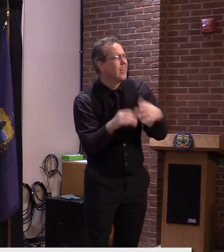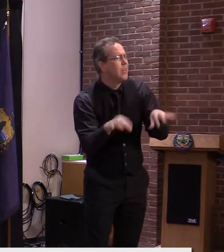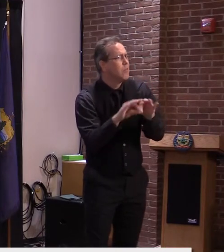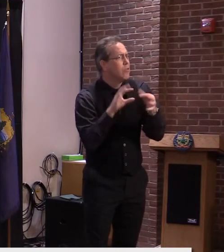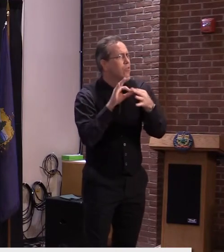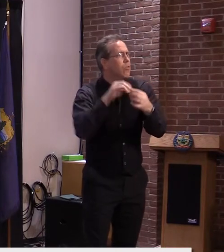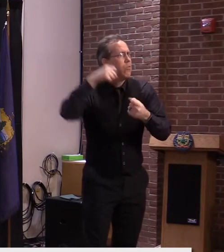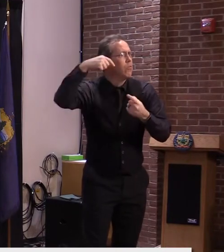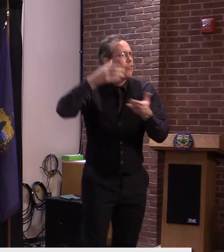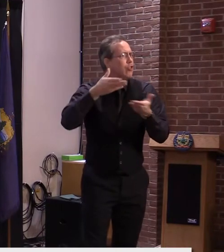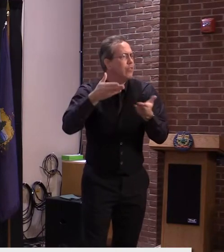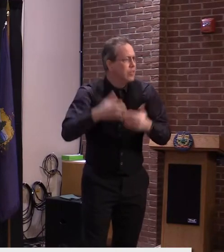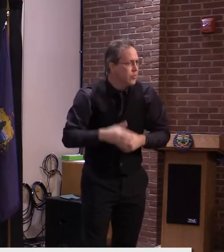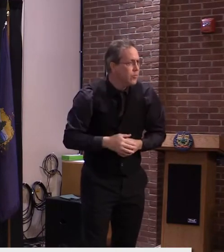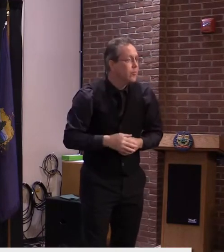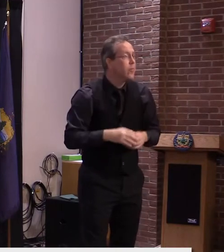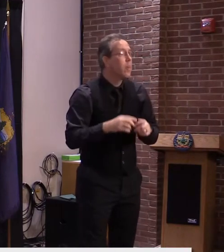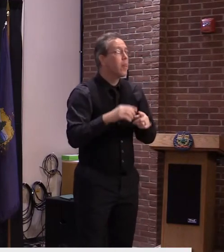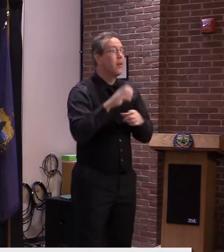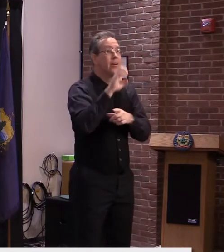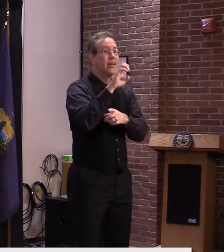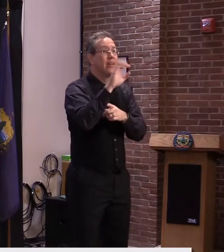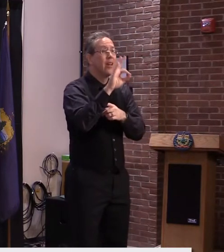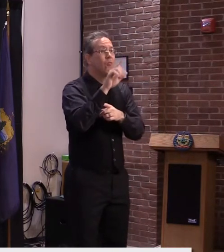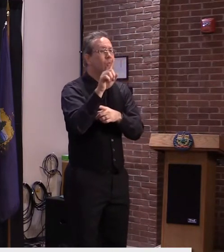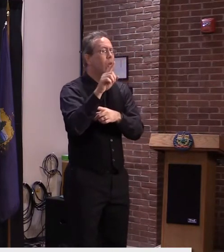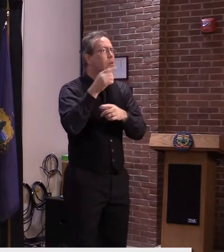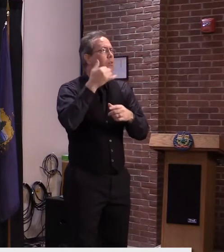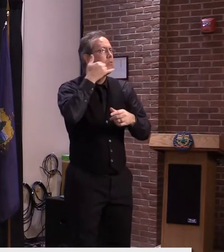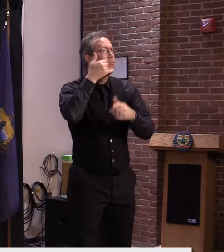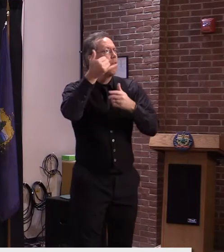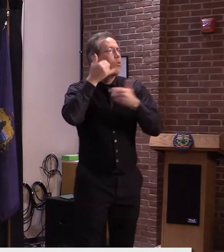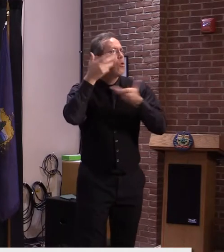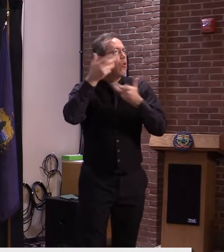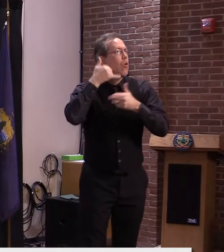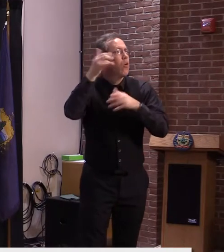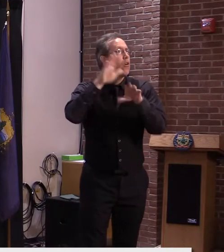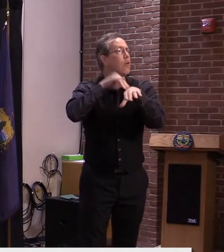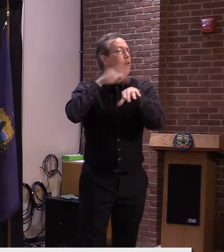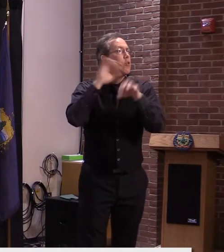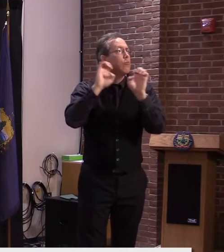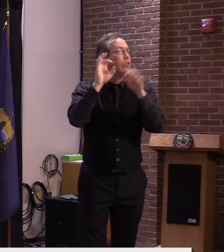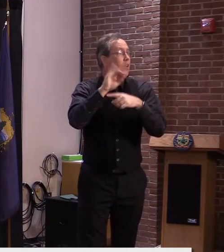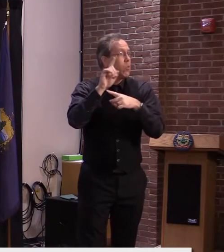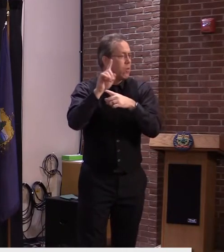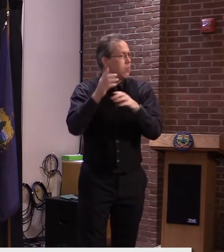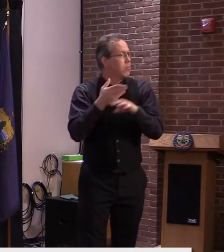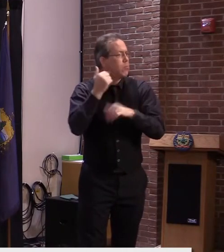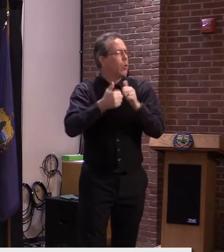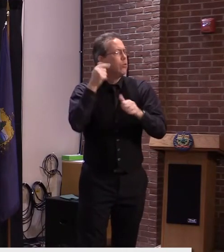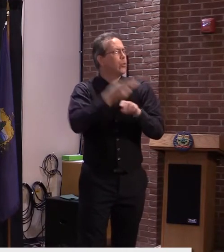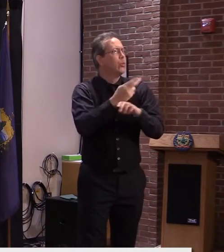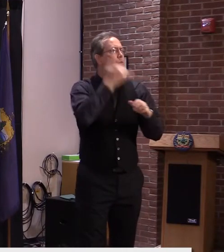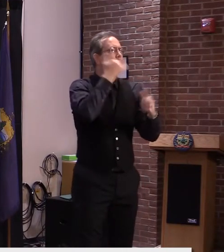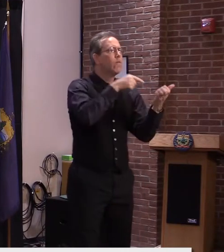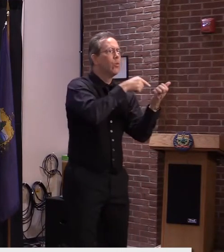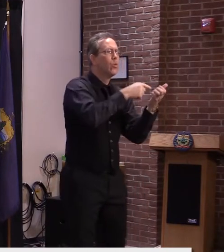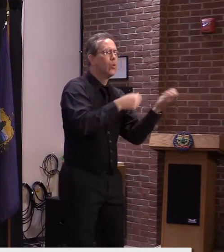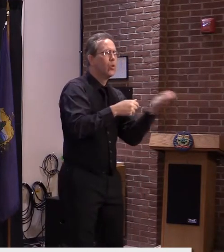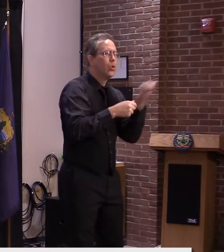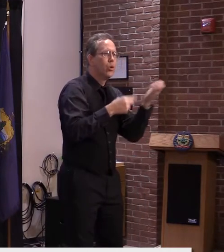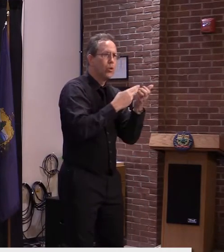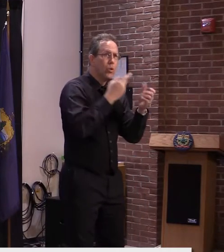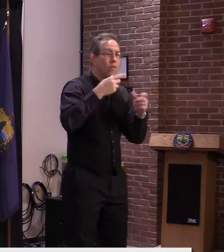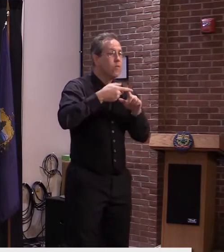mobile wireless. Now, too many people lack access to wireless coverage, so they can't call from home. A significant portion of road miles lack